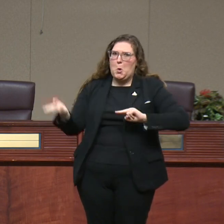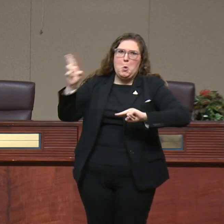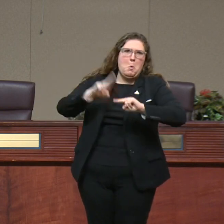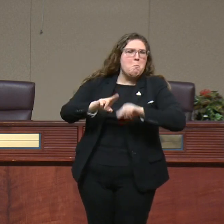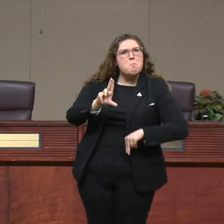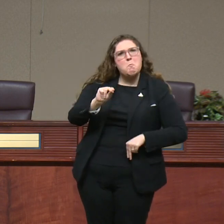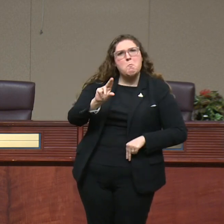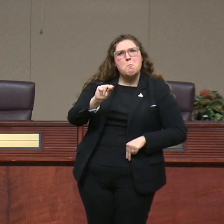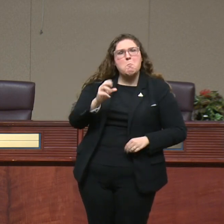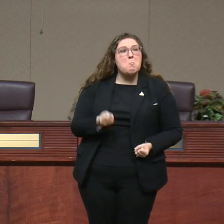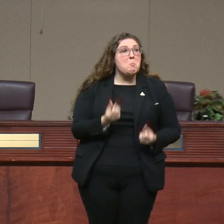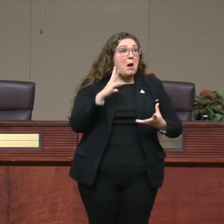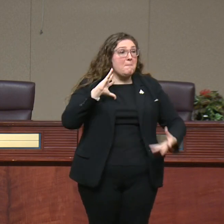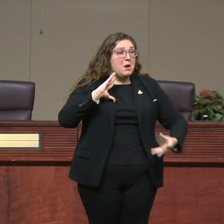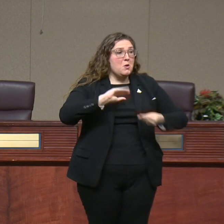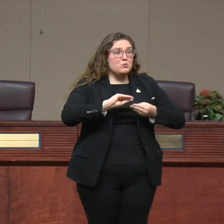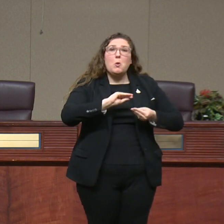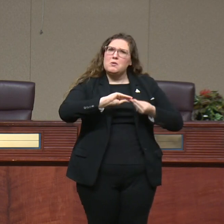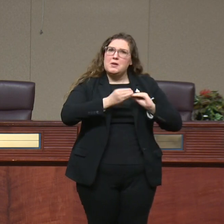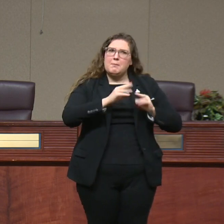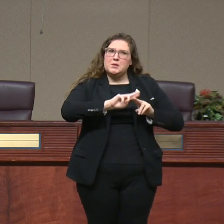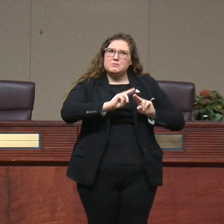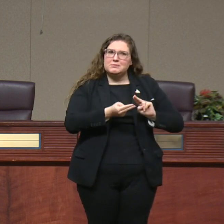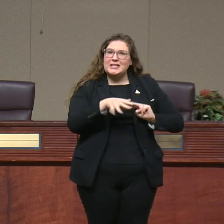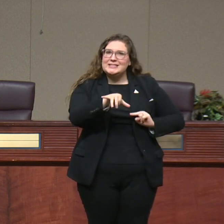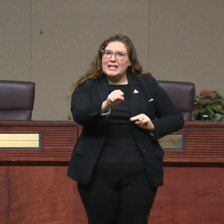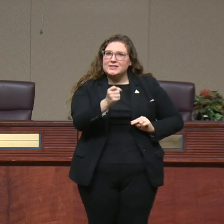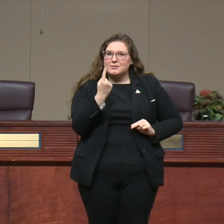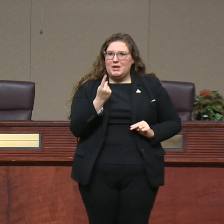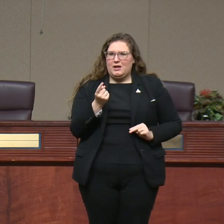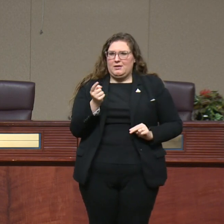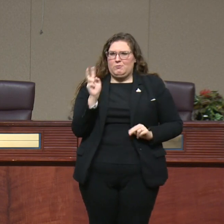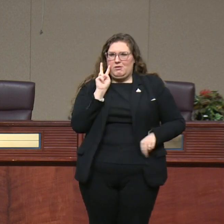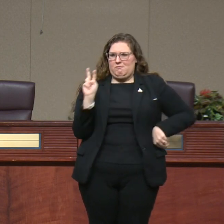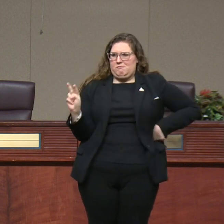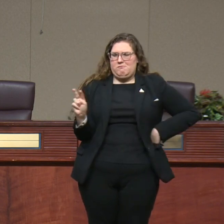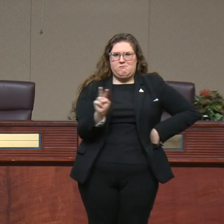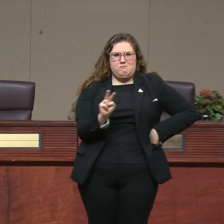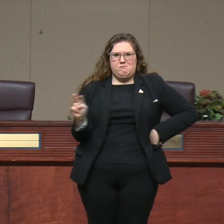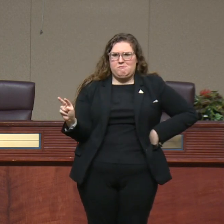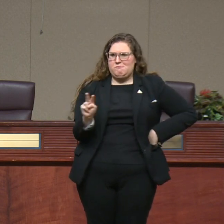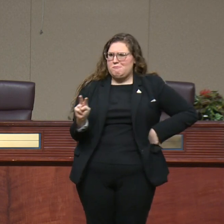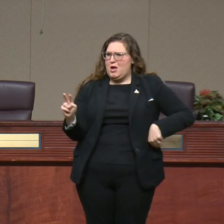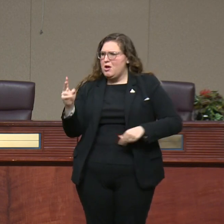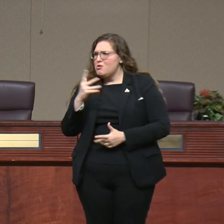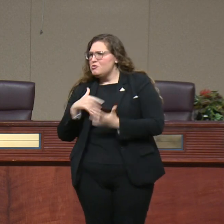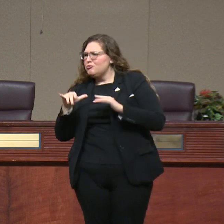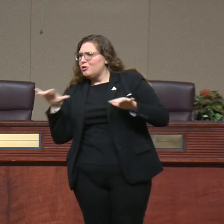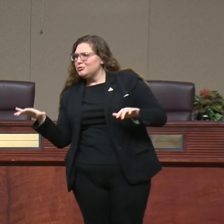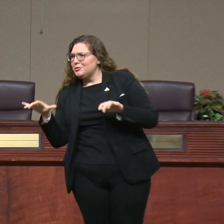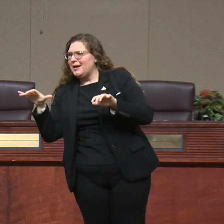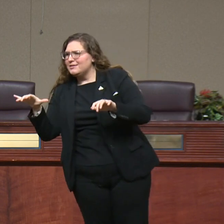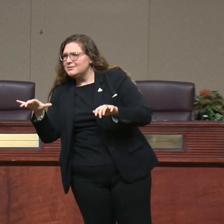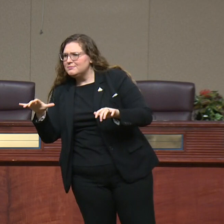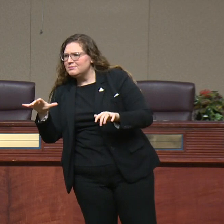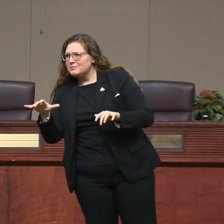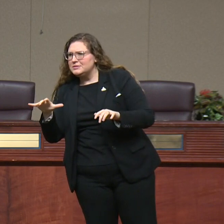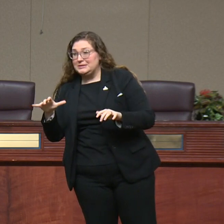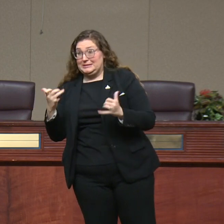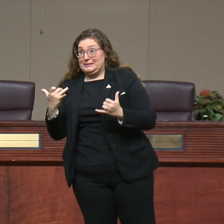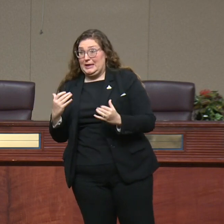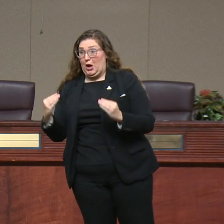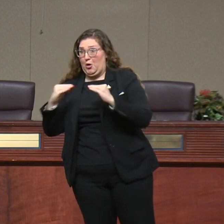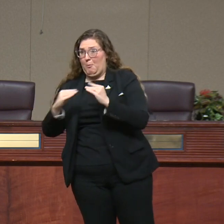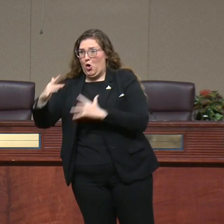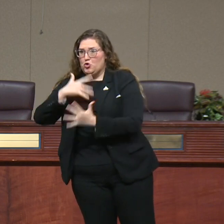decreased, but as we watch for age and social activities that we have increased, that mean colleges, universities, and